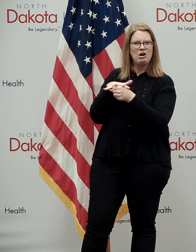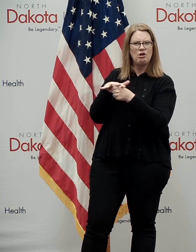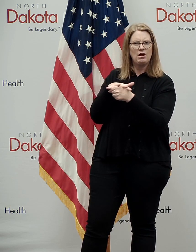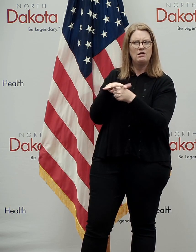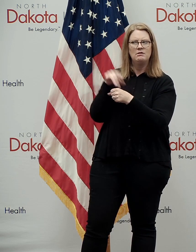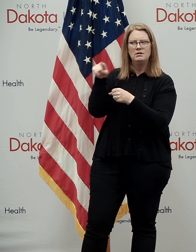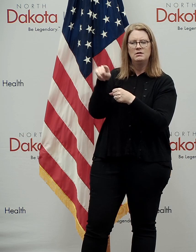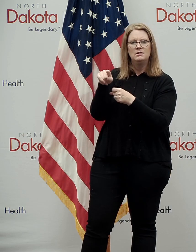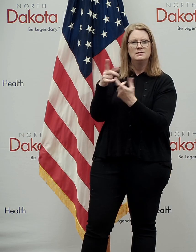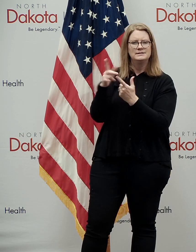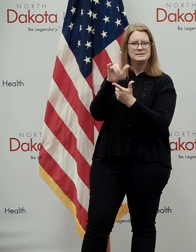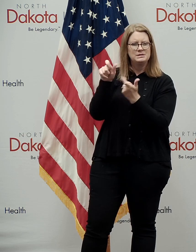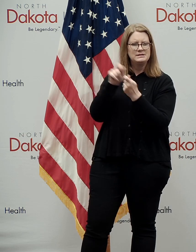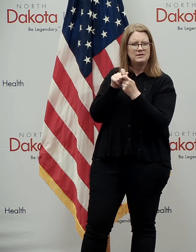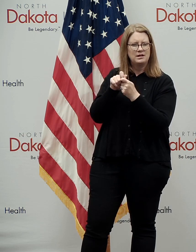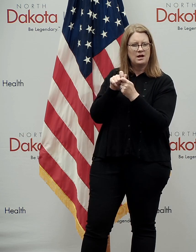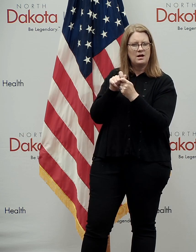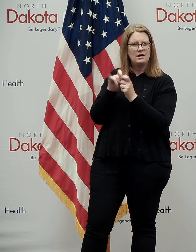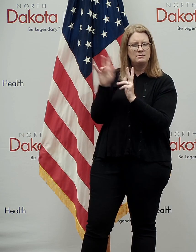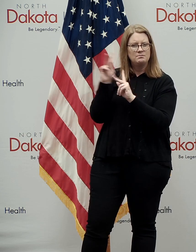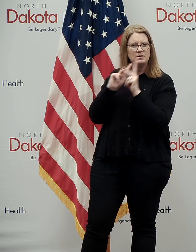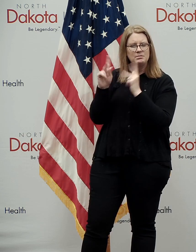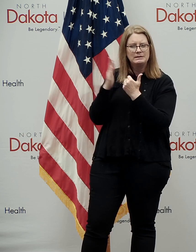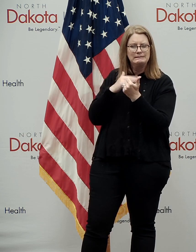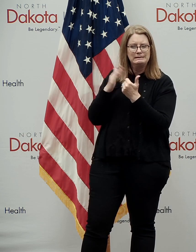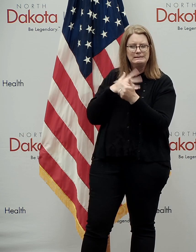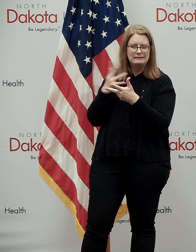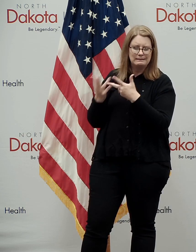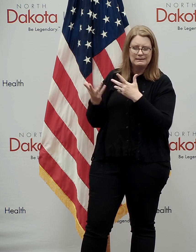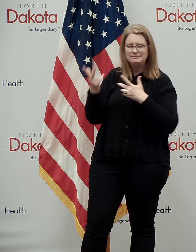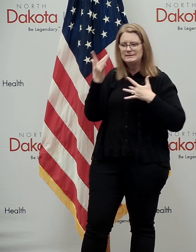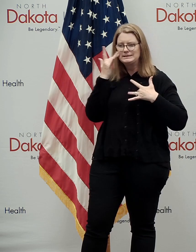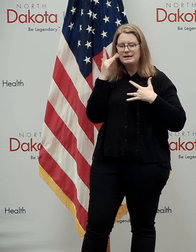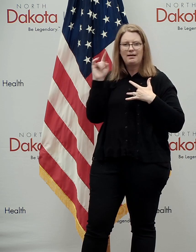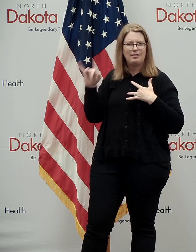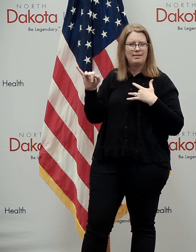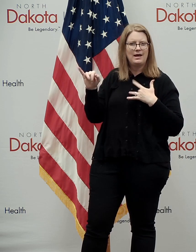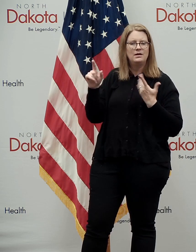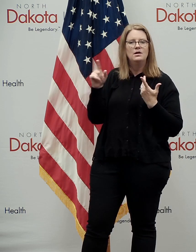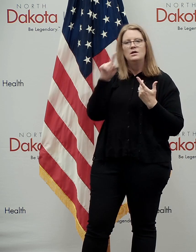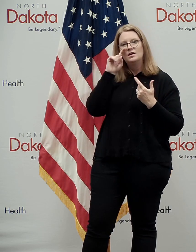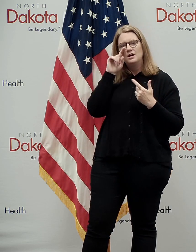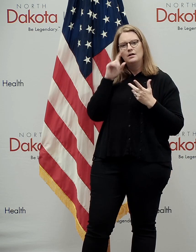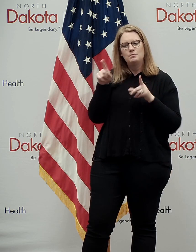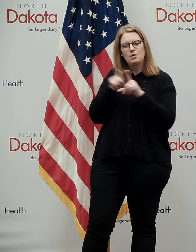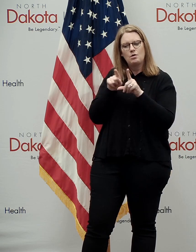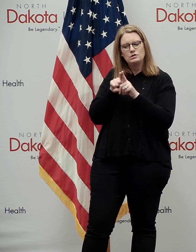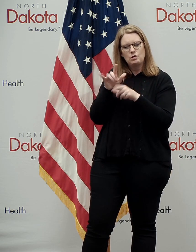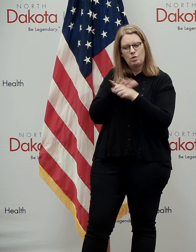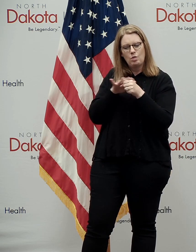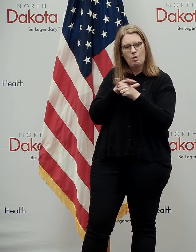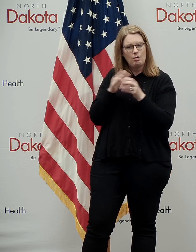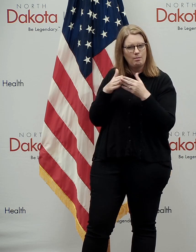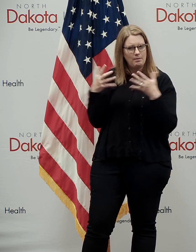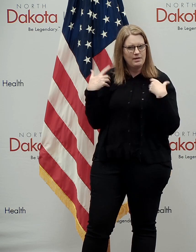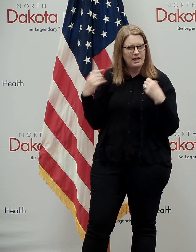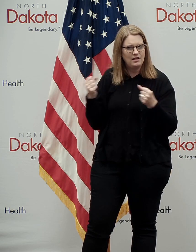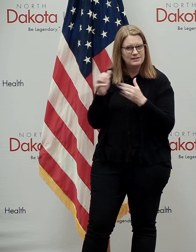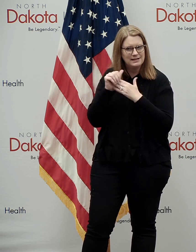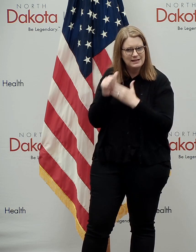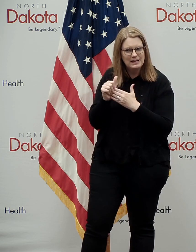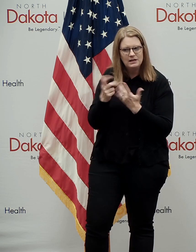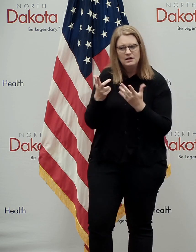focus on vulnerable populations. Health centers have also collaborated with local public health to lead community testing events in